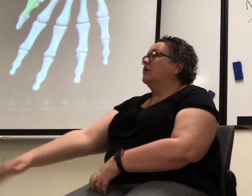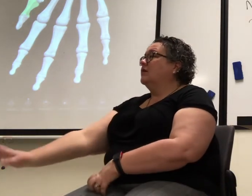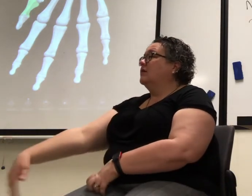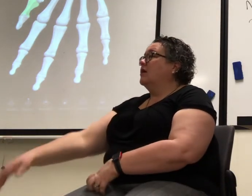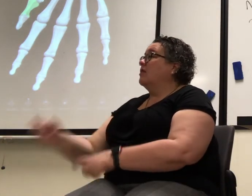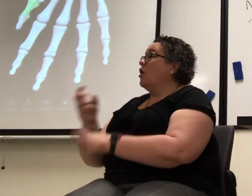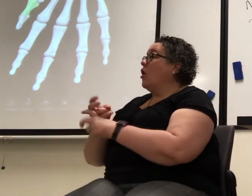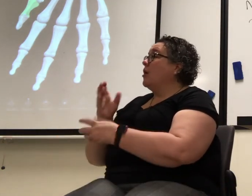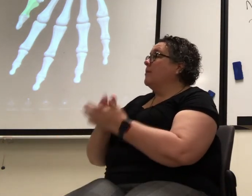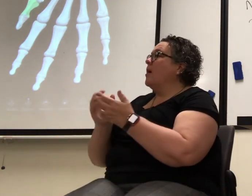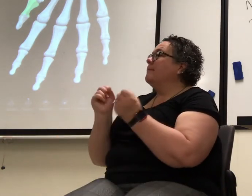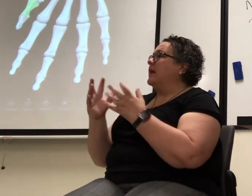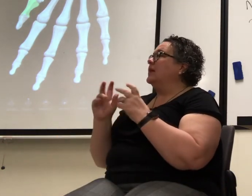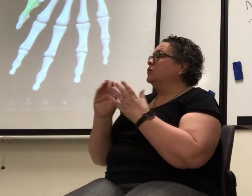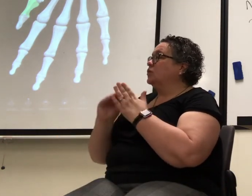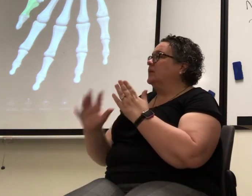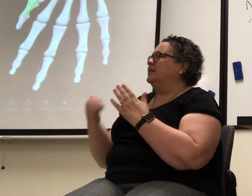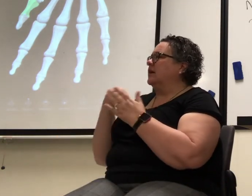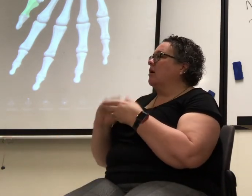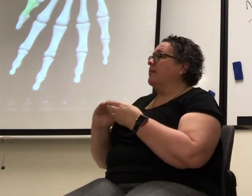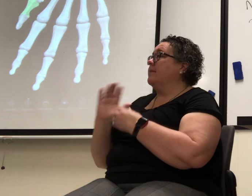down.